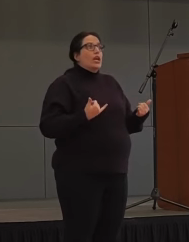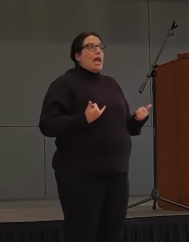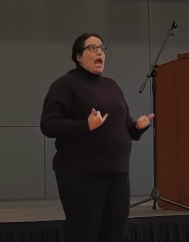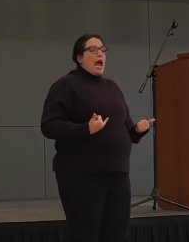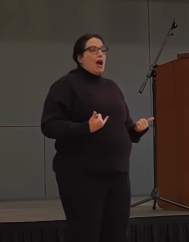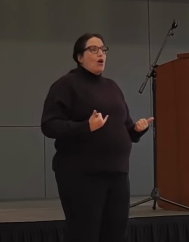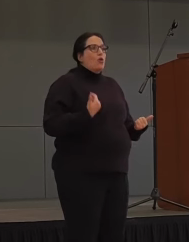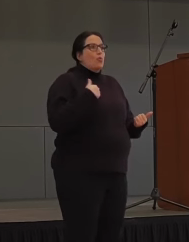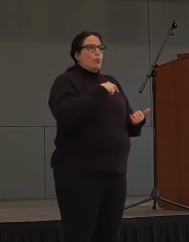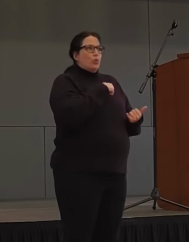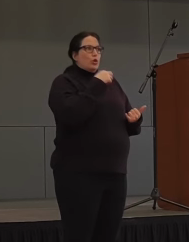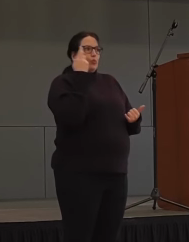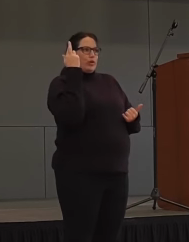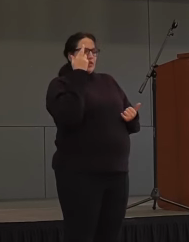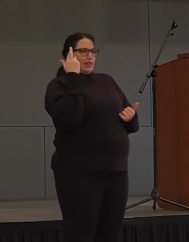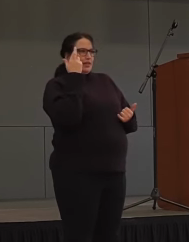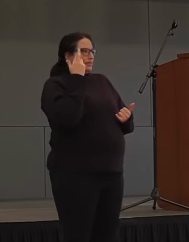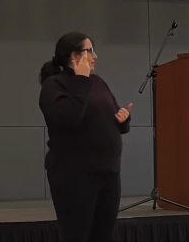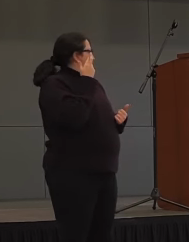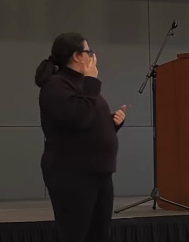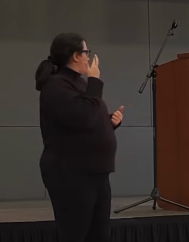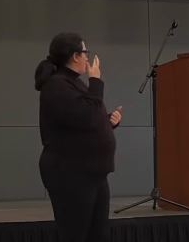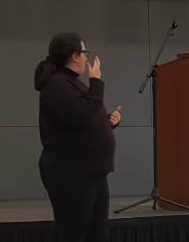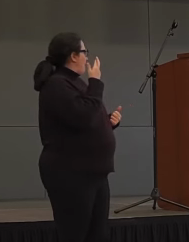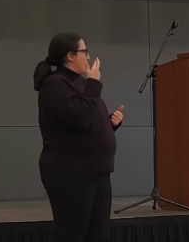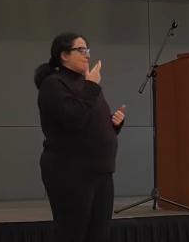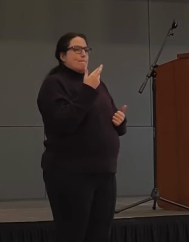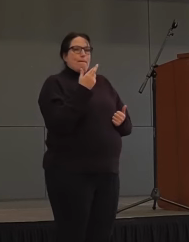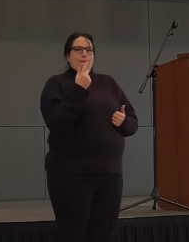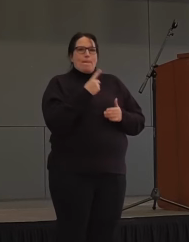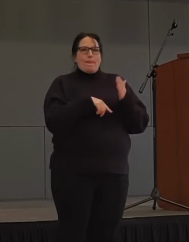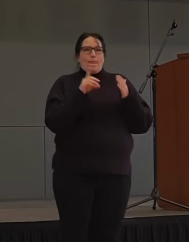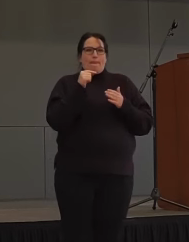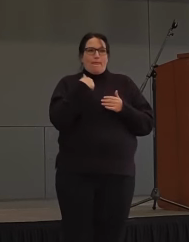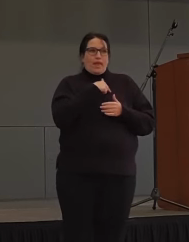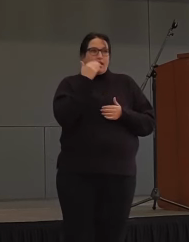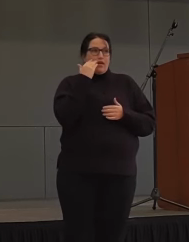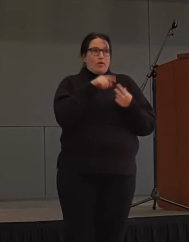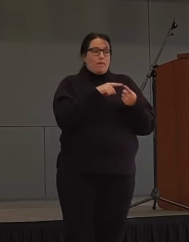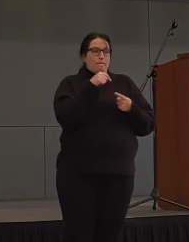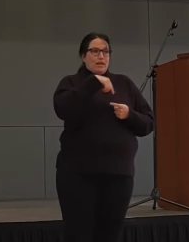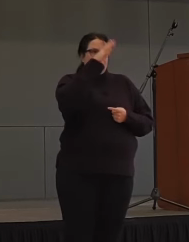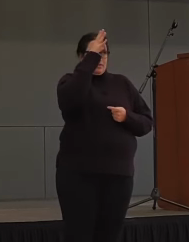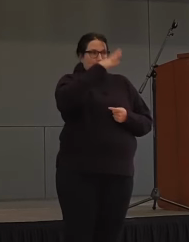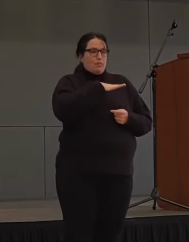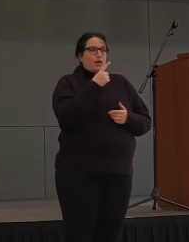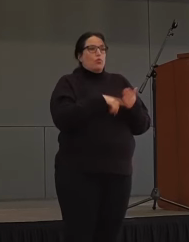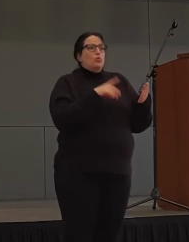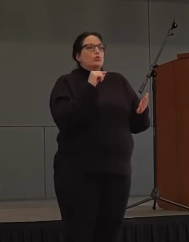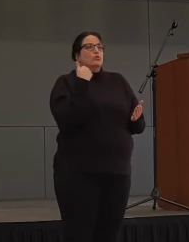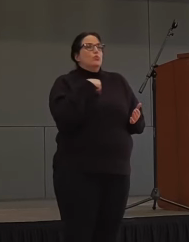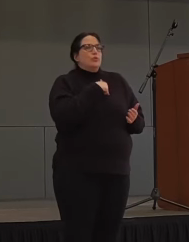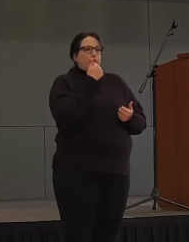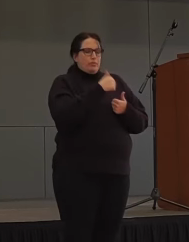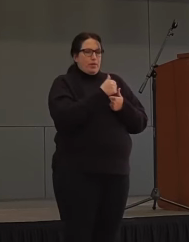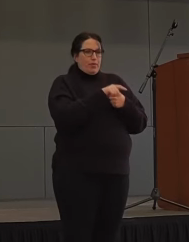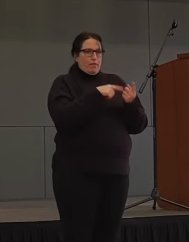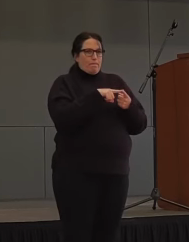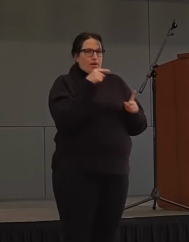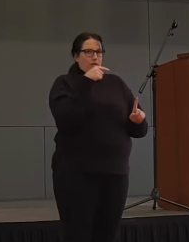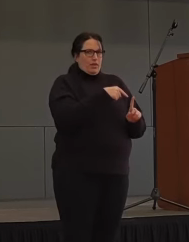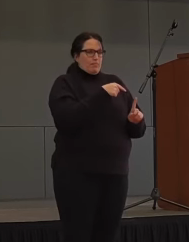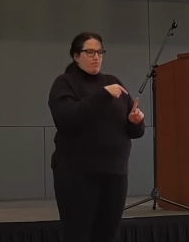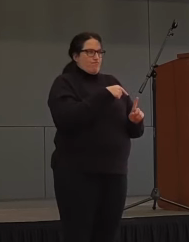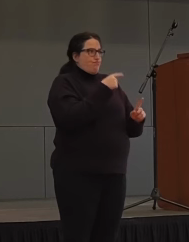we're realizing, what do we know about this man? What do we remember about him?